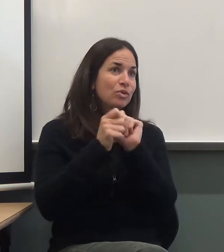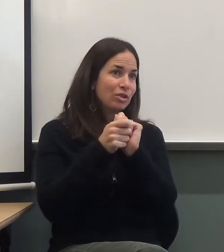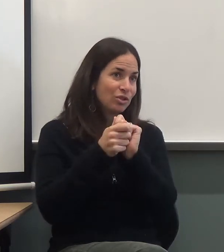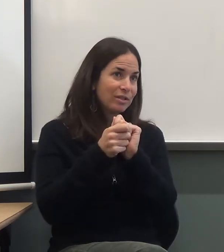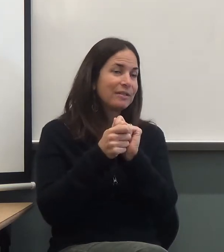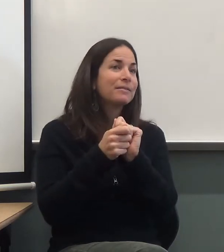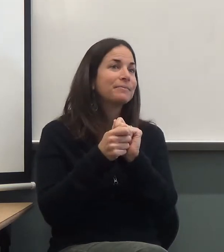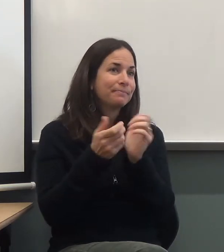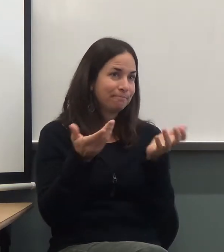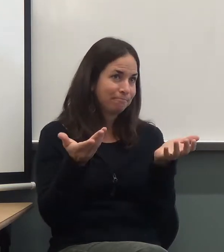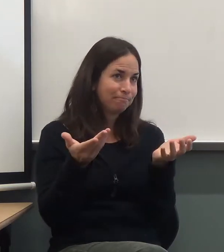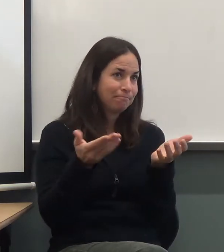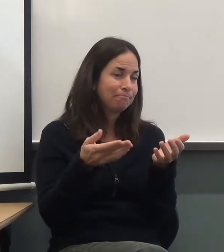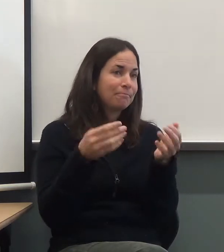an entire word changes.